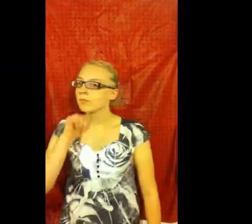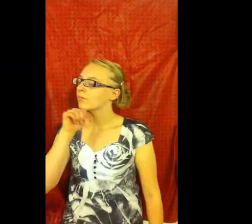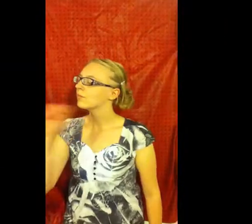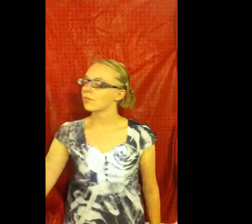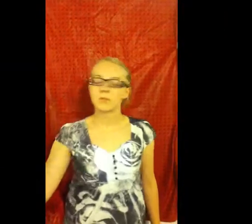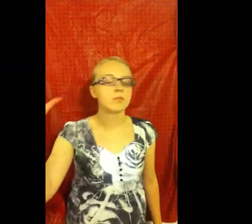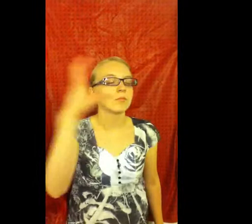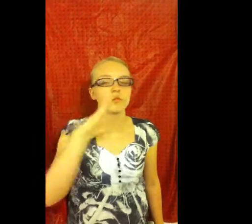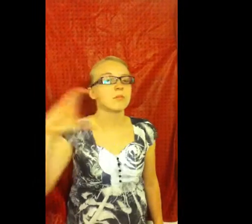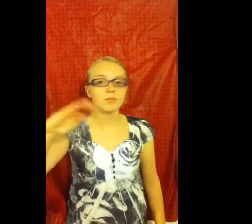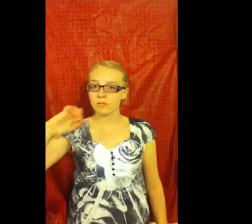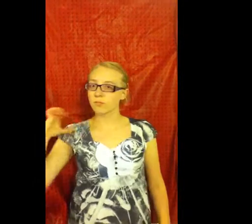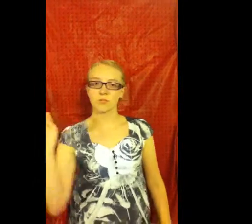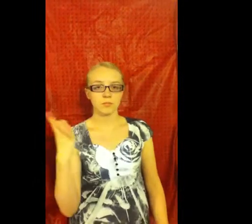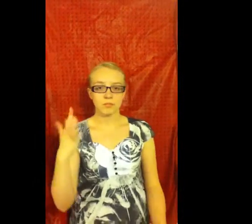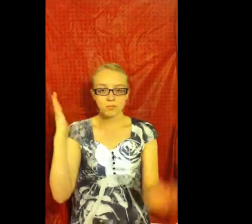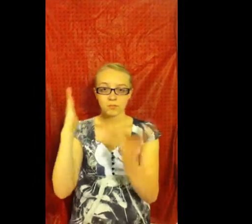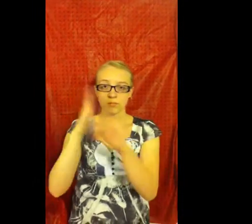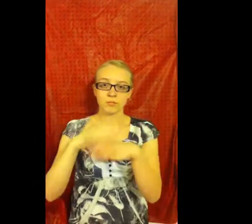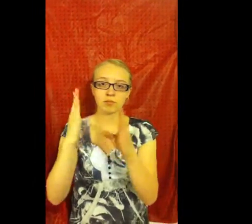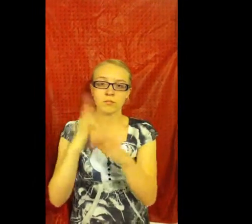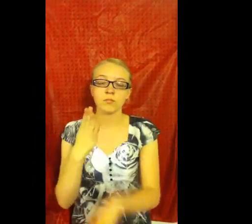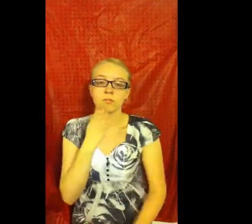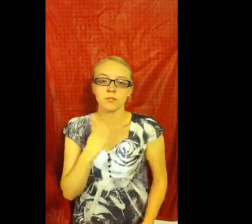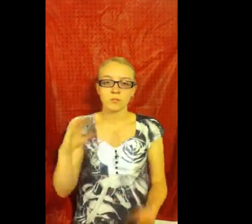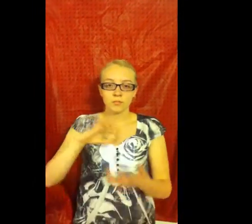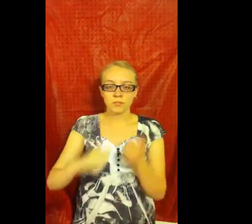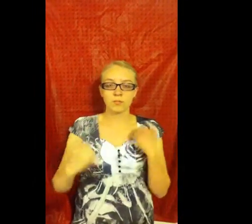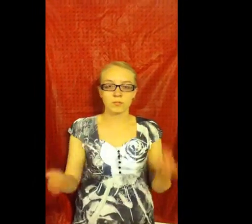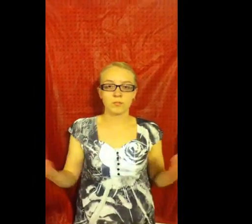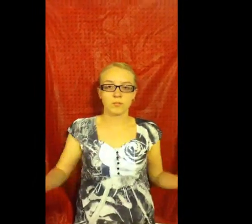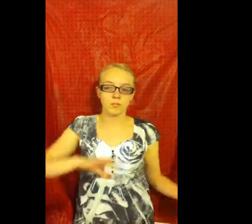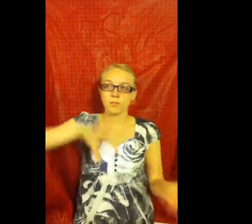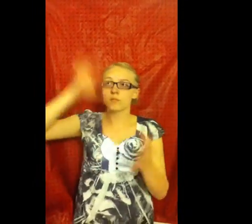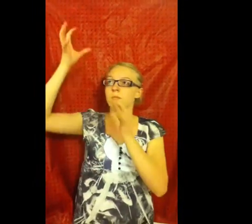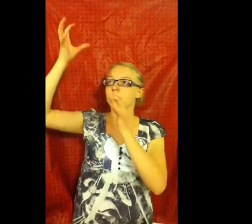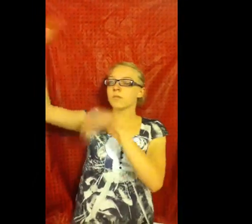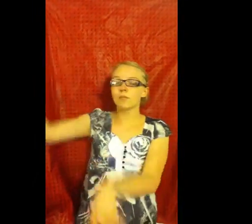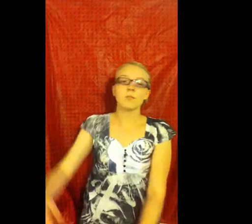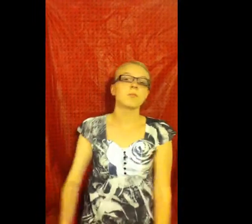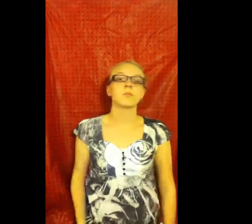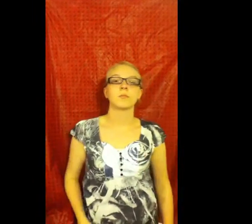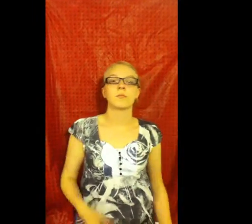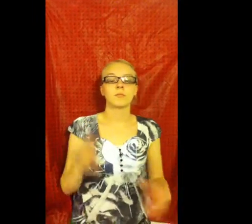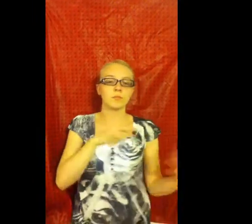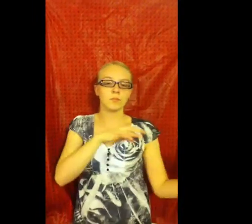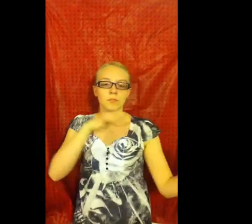Don't you dare look out your window, darling, everything's on fire The war